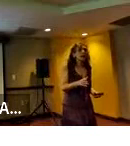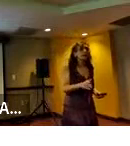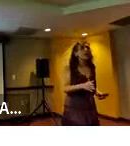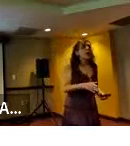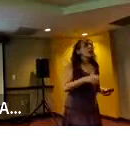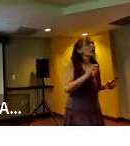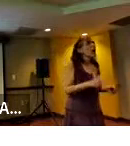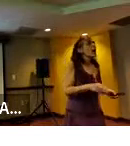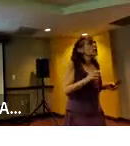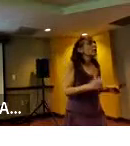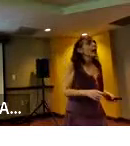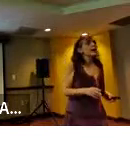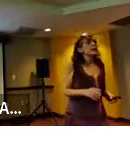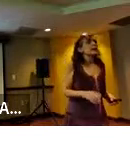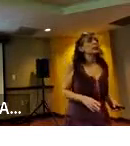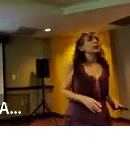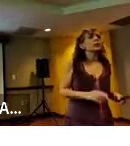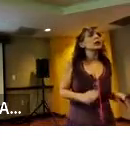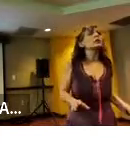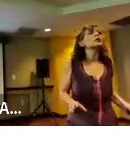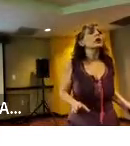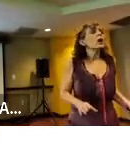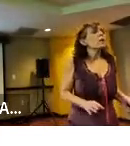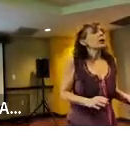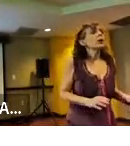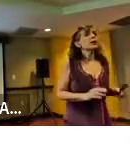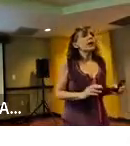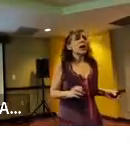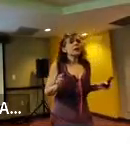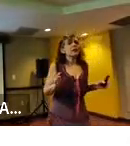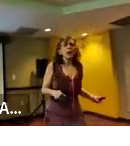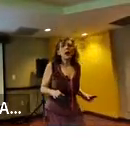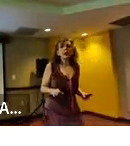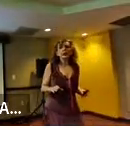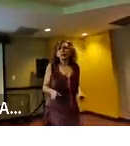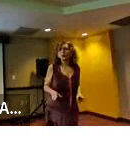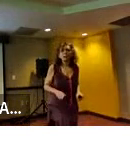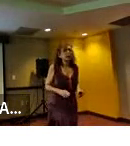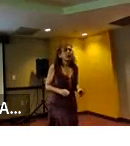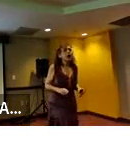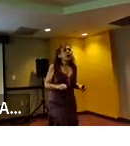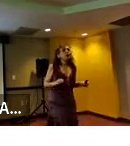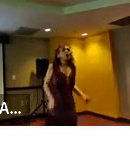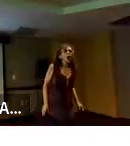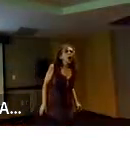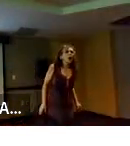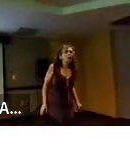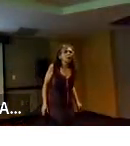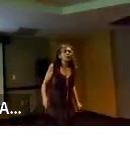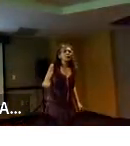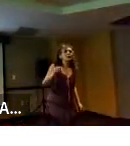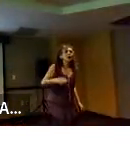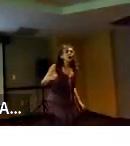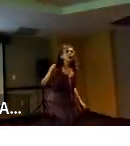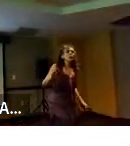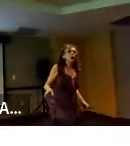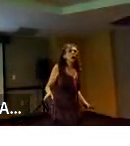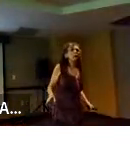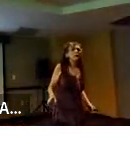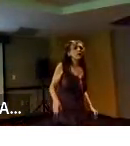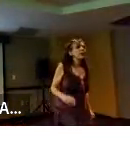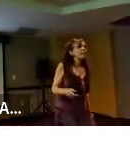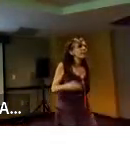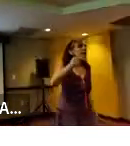of our biases. The cognitive bias issue is huge because the cognitive bias issue can be solved. It is a